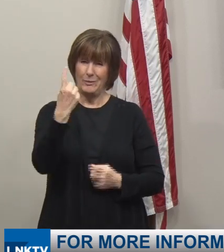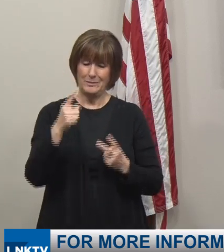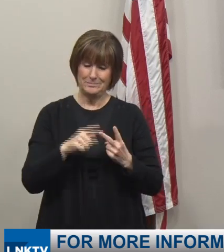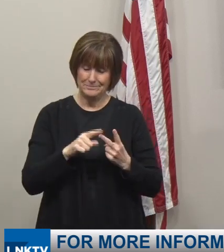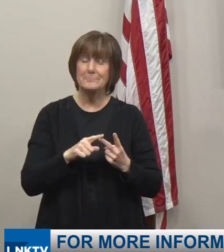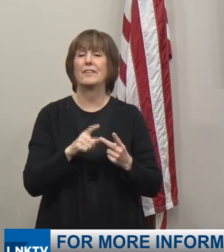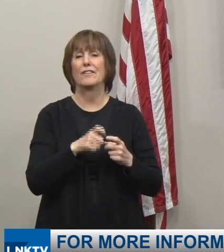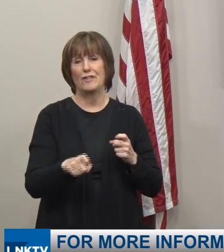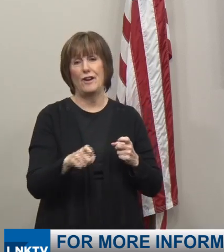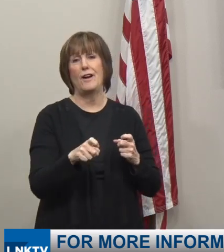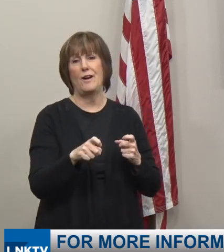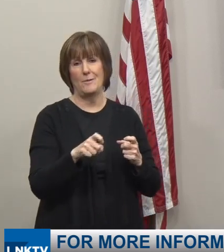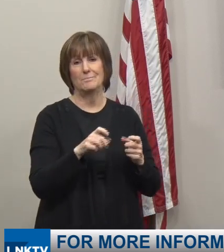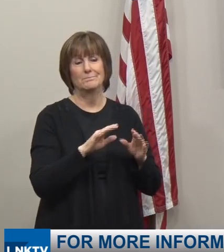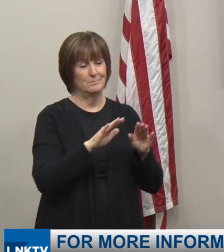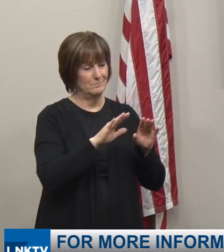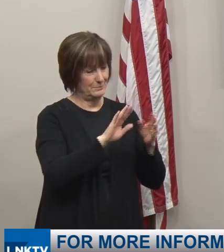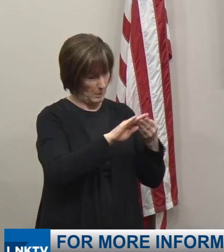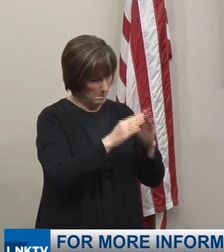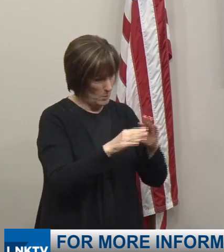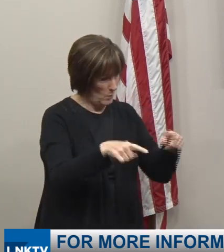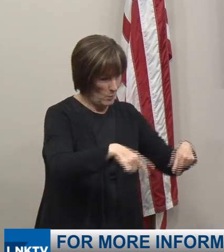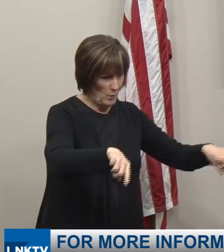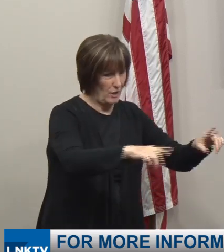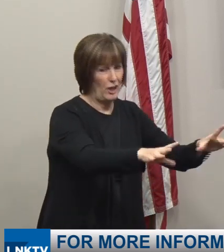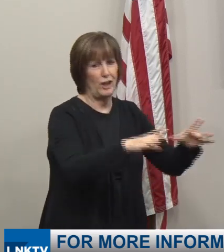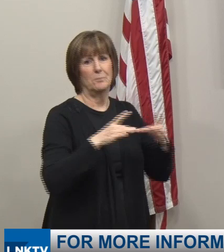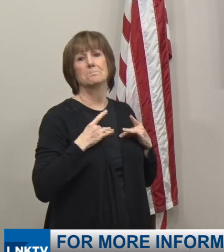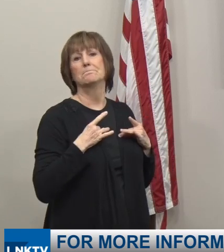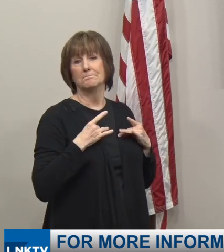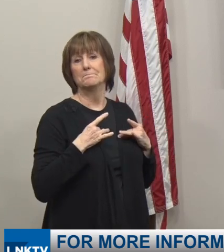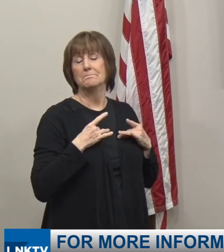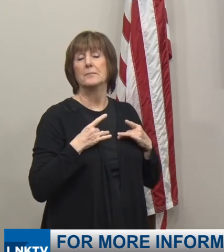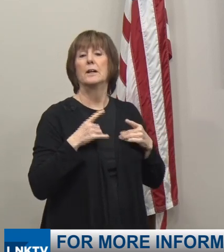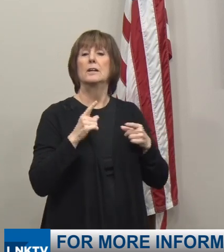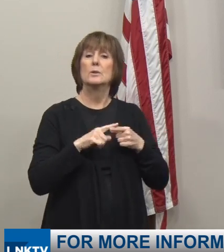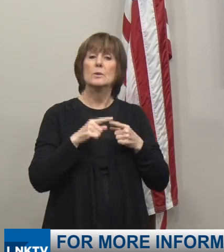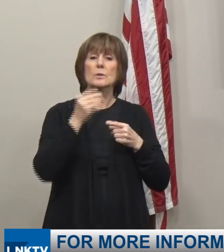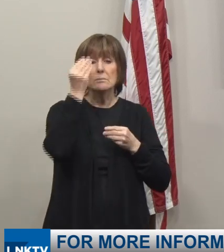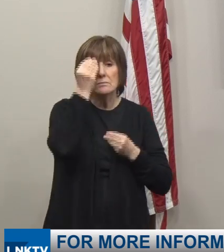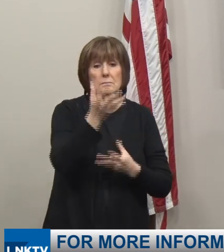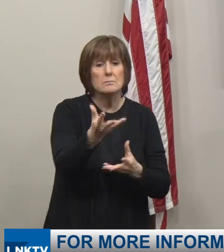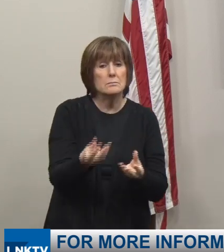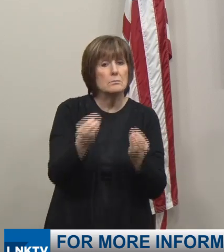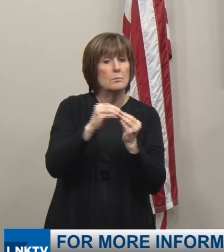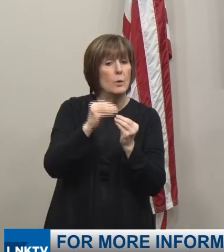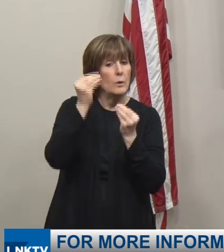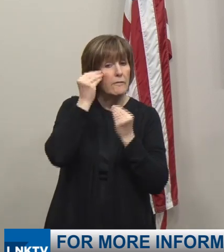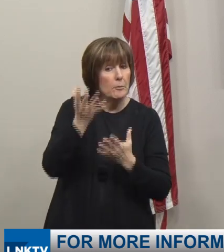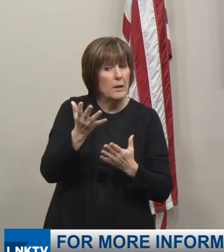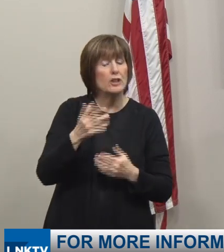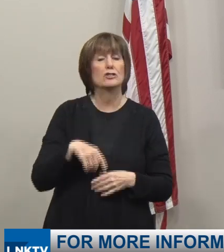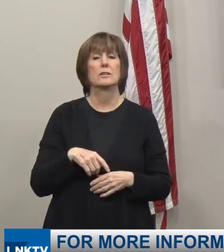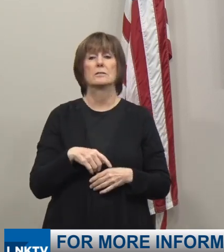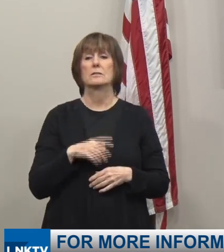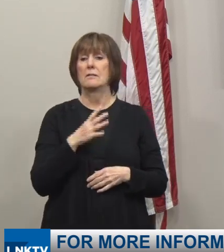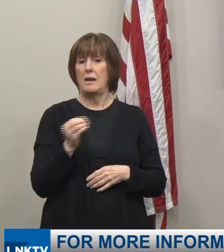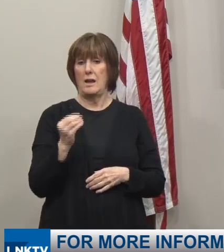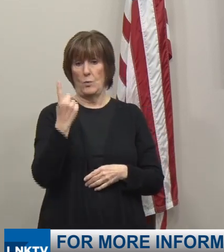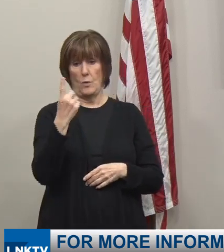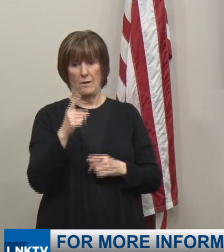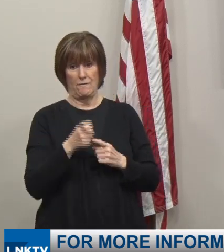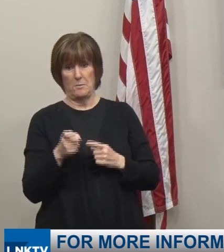spread. Here to provide more details on the health department's investigations of these 2 new cases, as well as one of the cases we